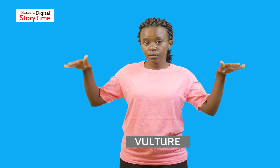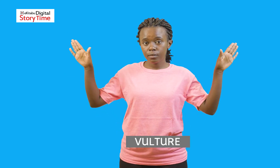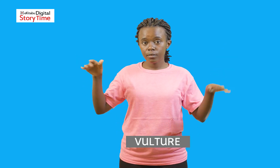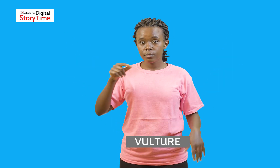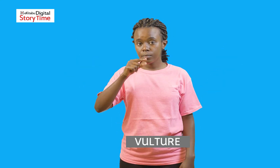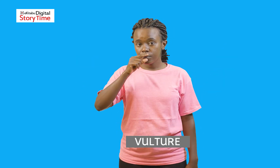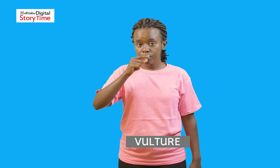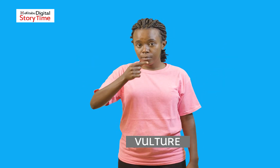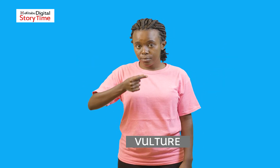Vulture.